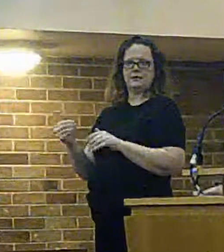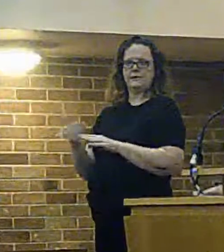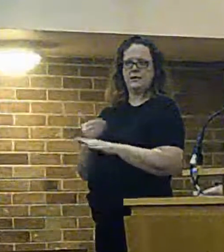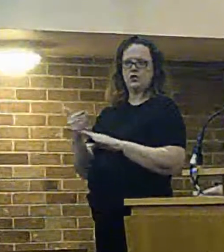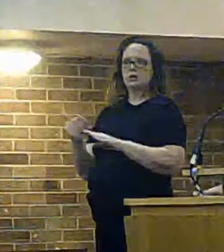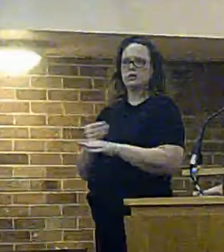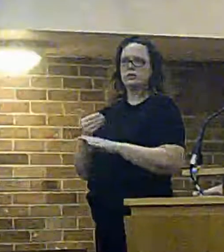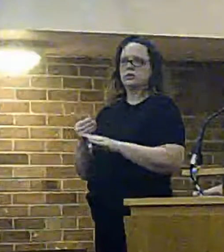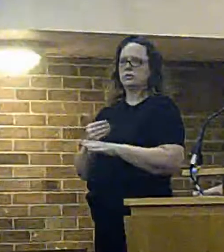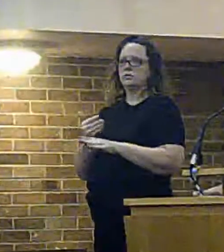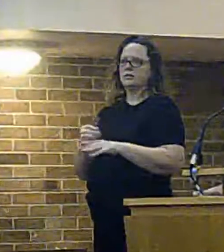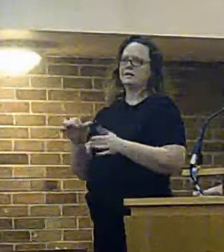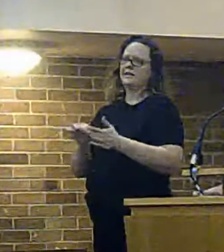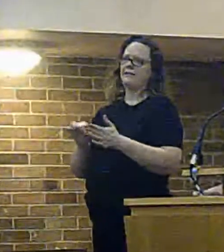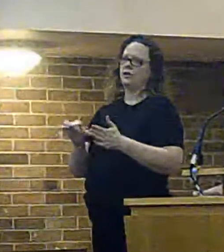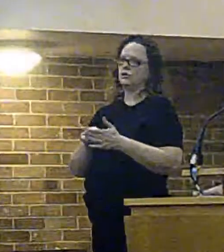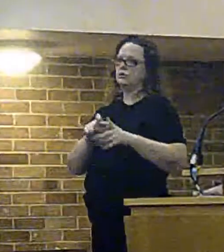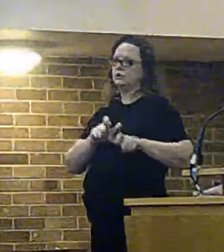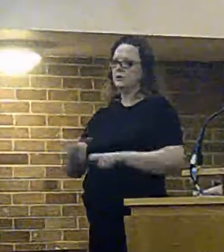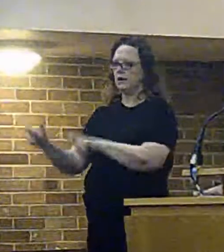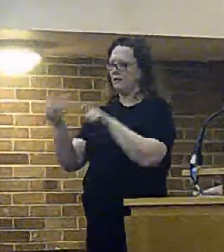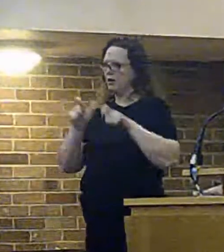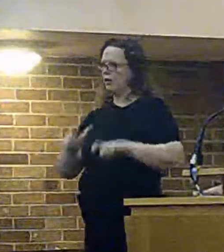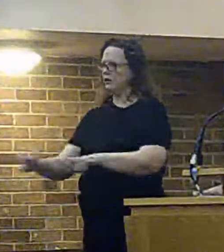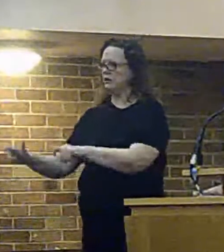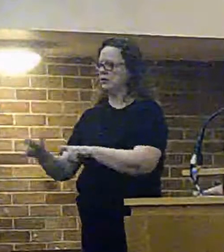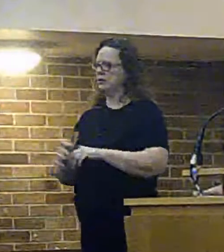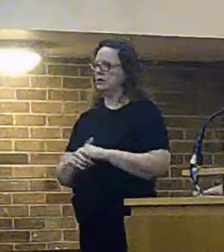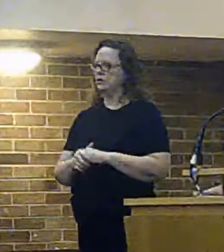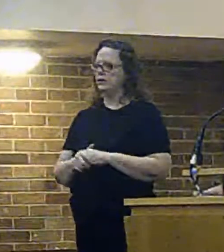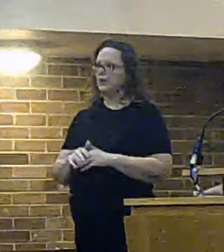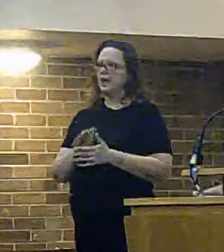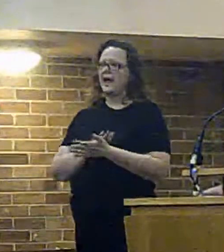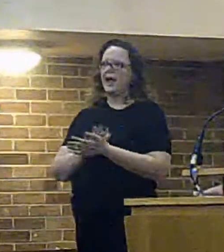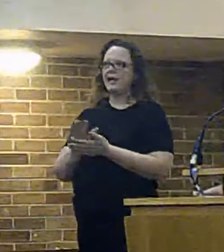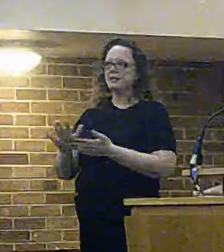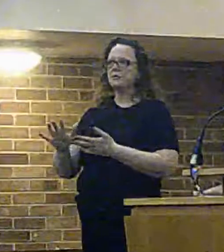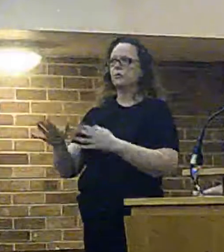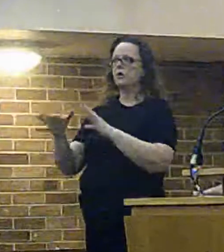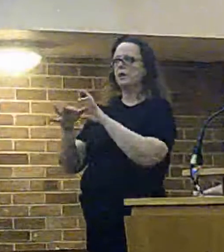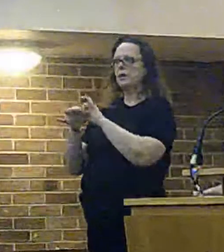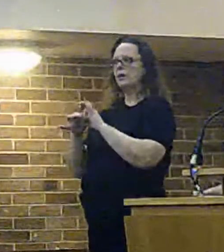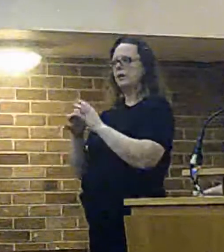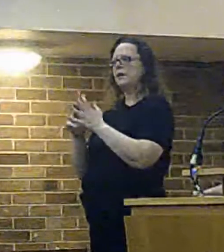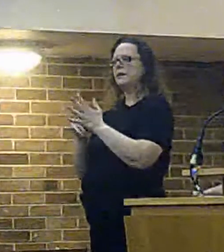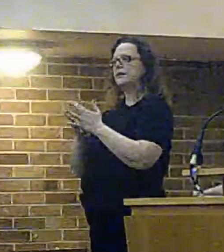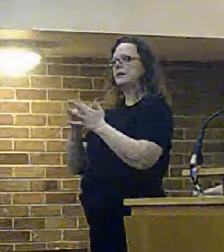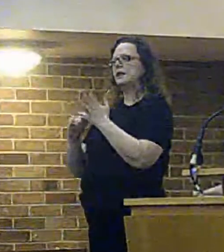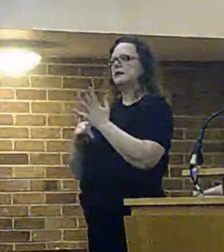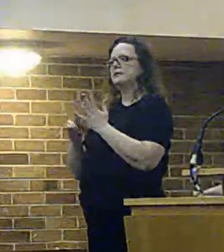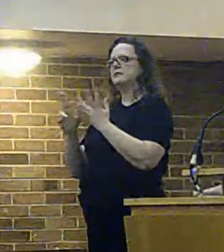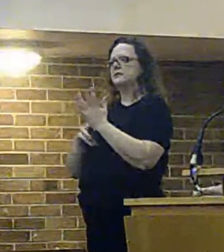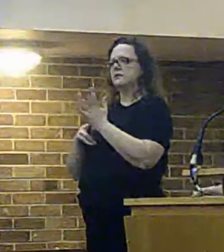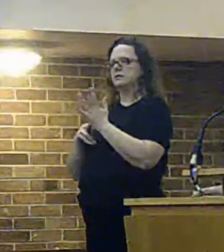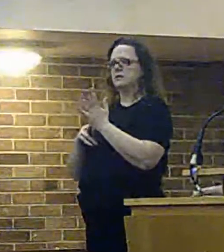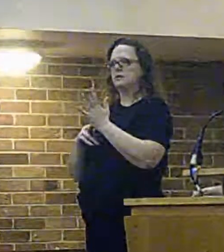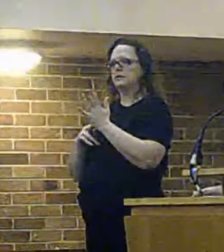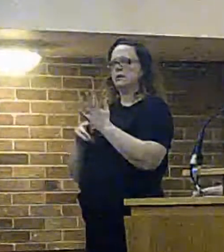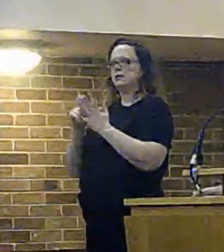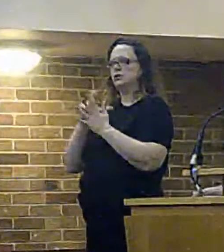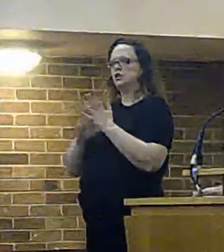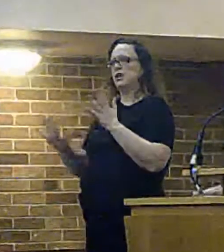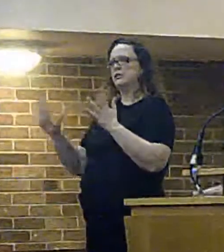sustain, crewing system. The issue for Heswall is it covers Neston. Neston is in